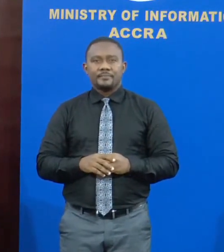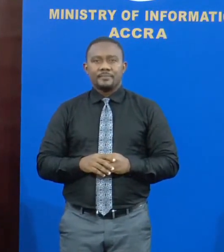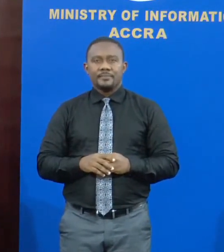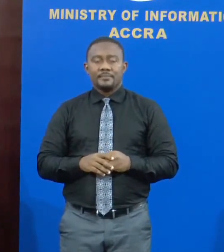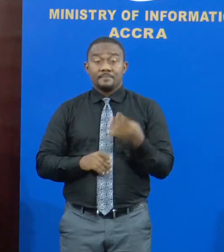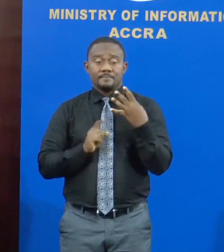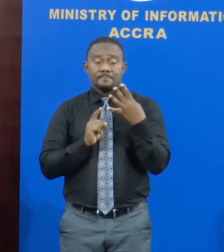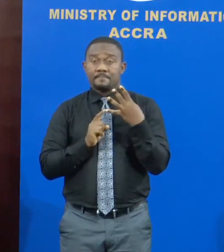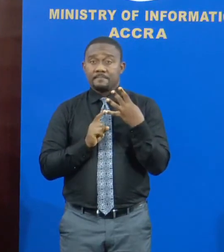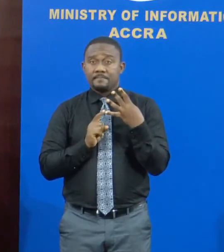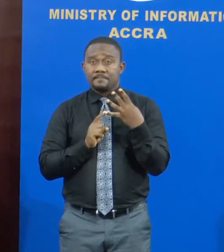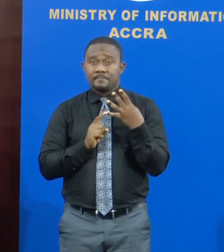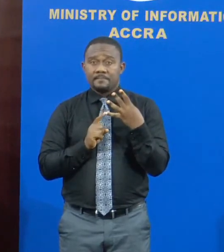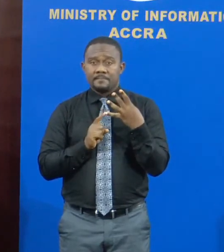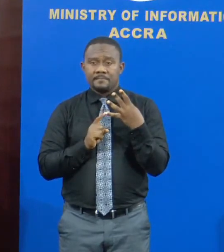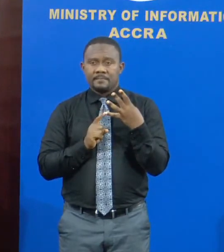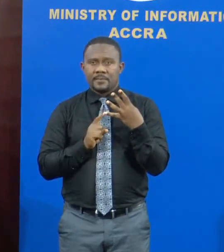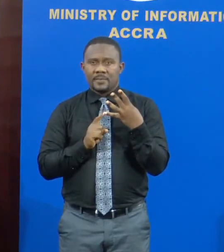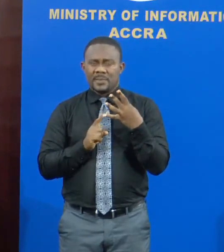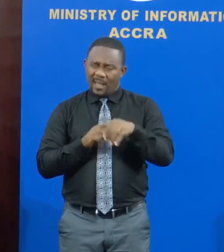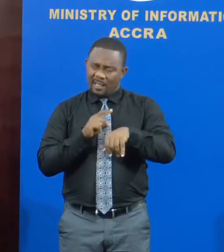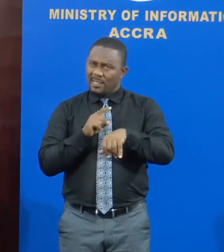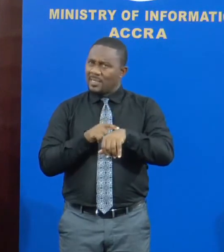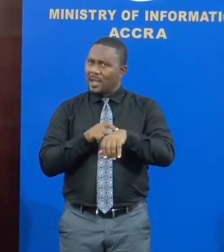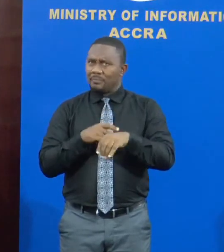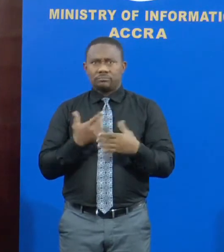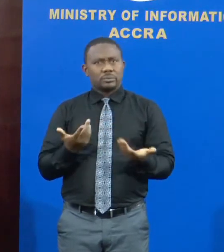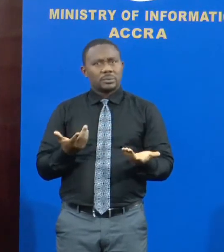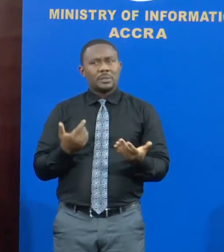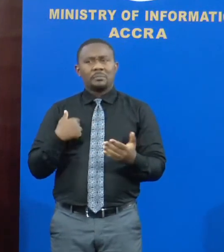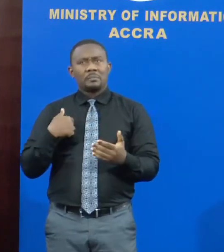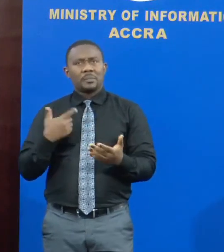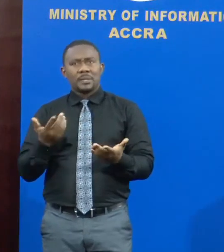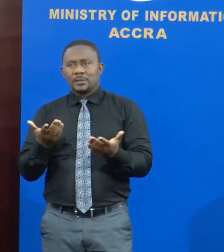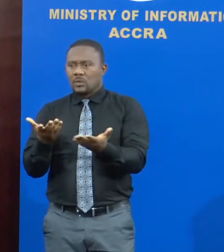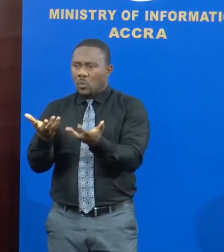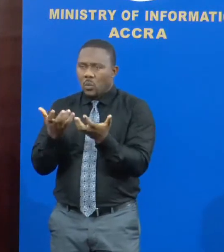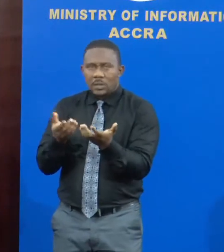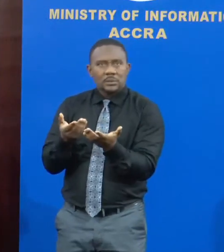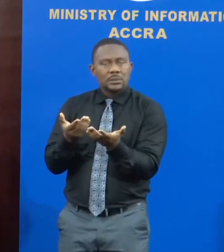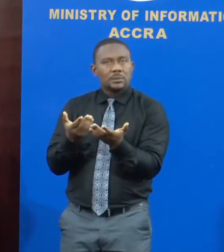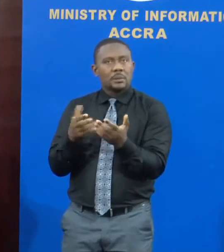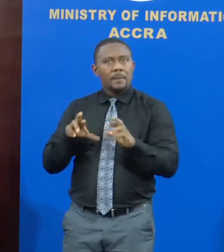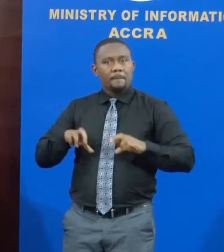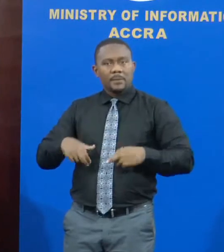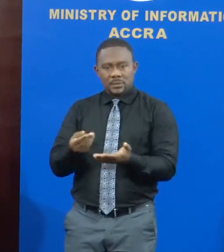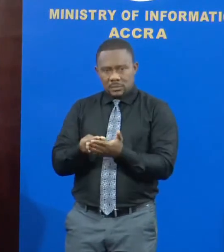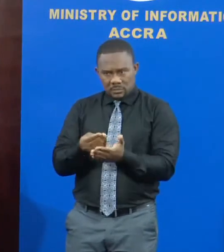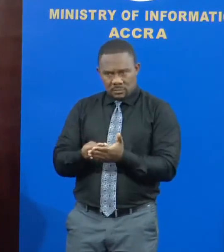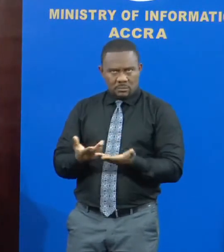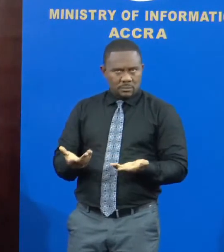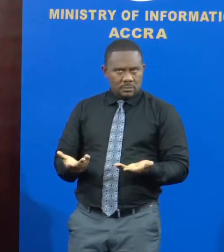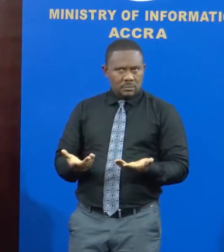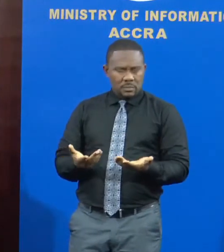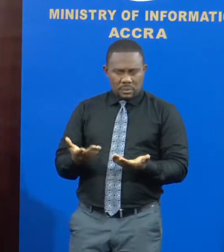Four, processing time of claims is going to be